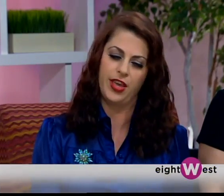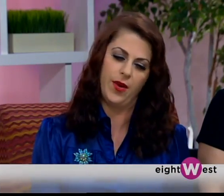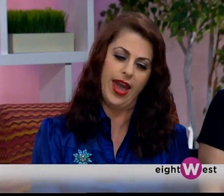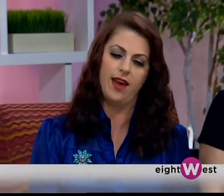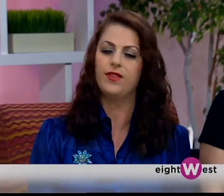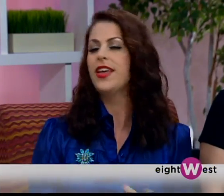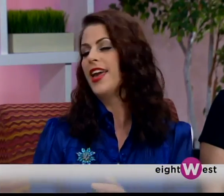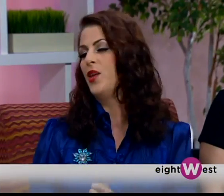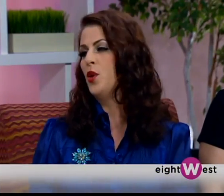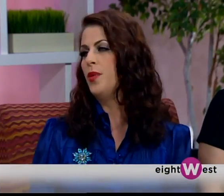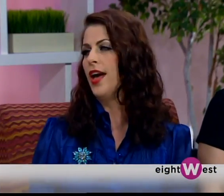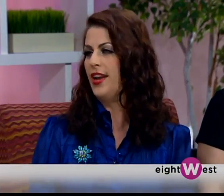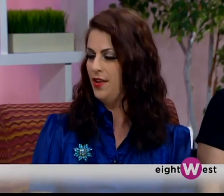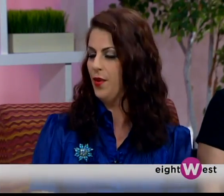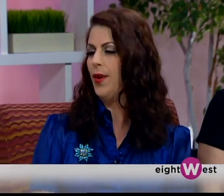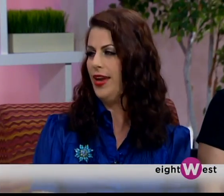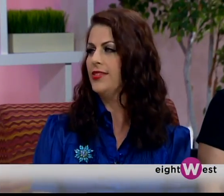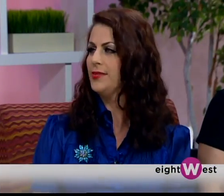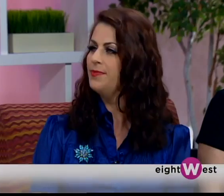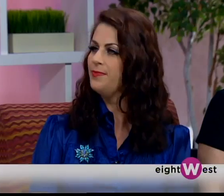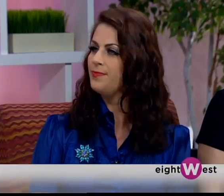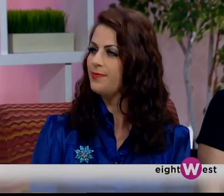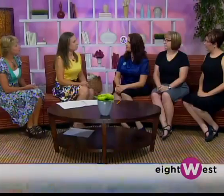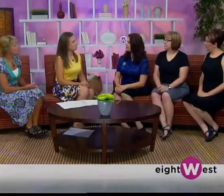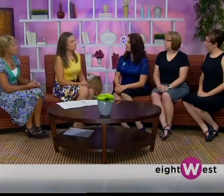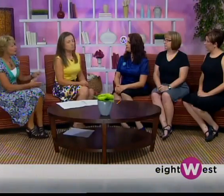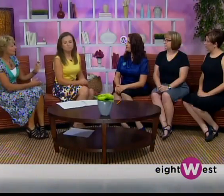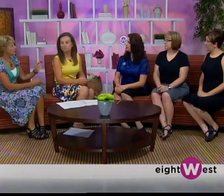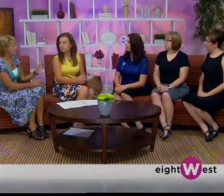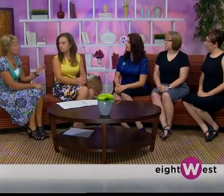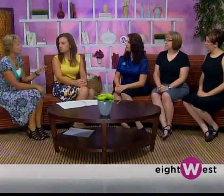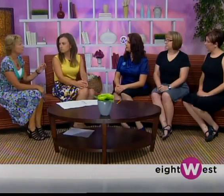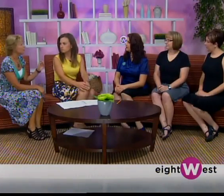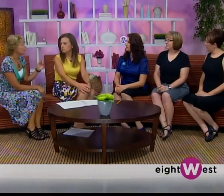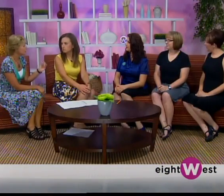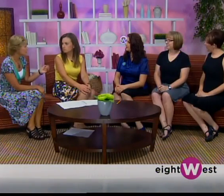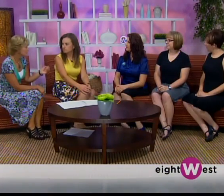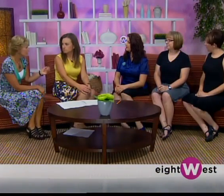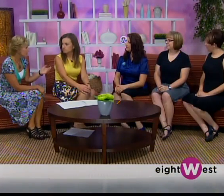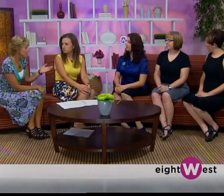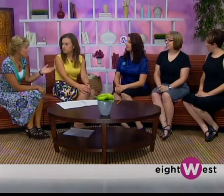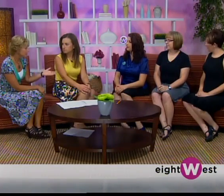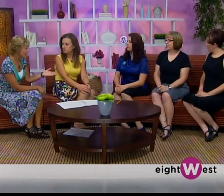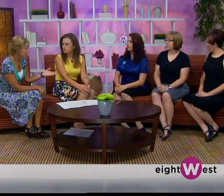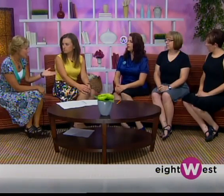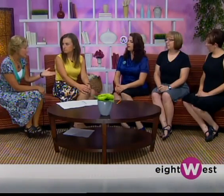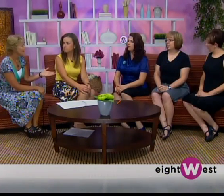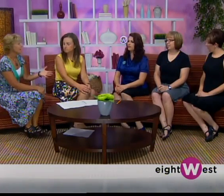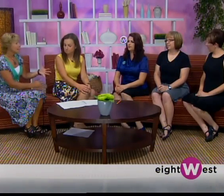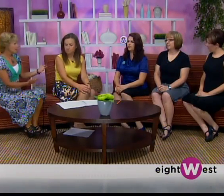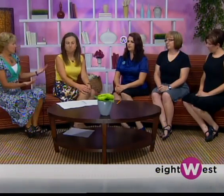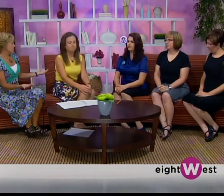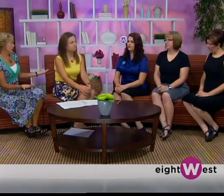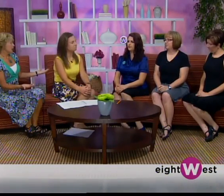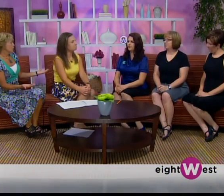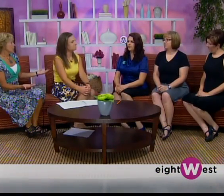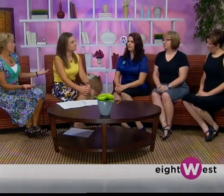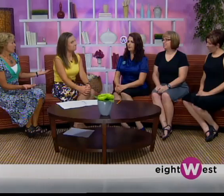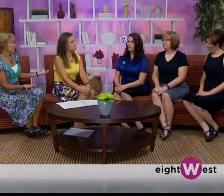that you have and you apply it in different ways. Let's talk with Amy a minute. You've been through the program. You're a graduate. Yes. Are you employed?